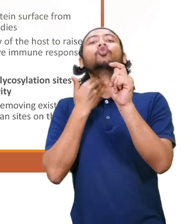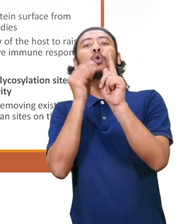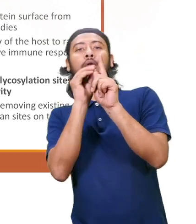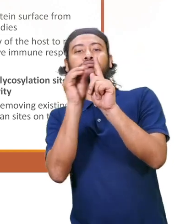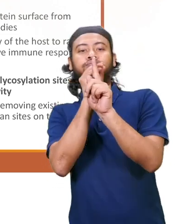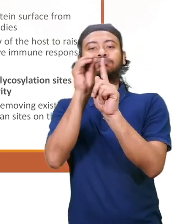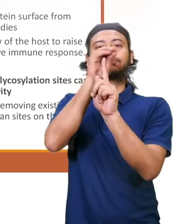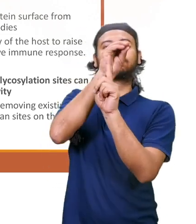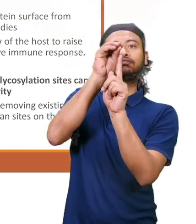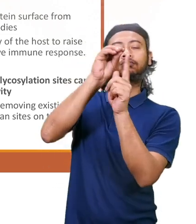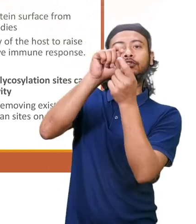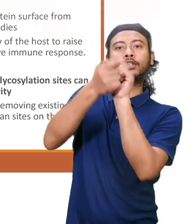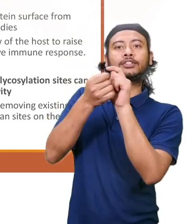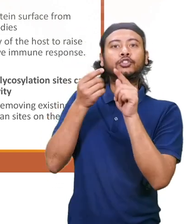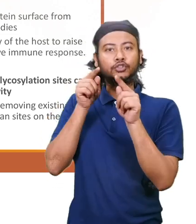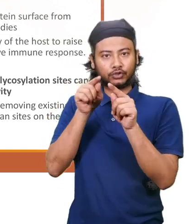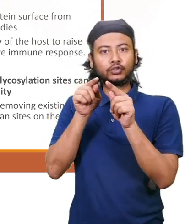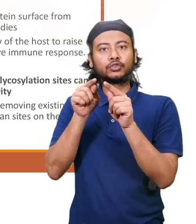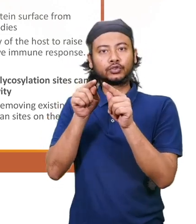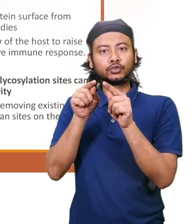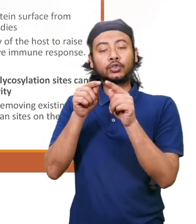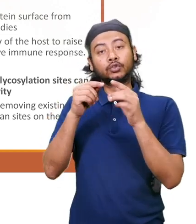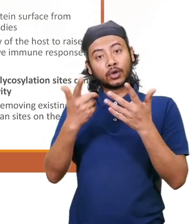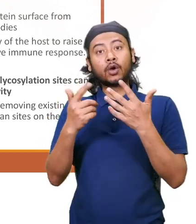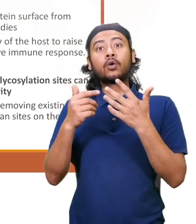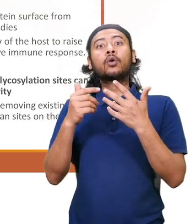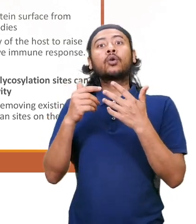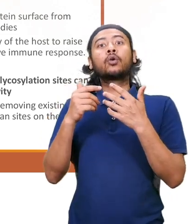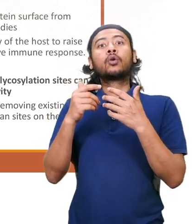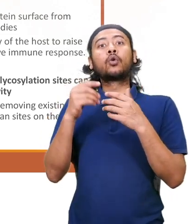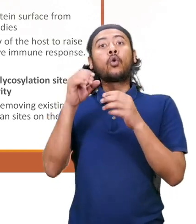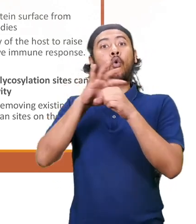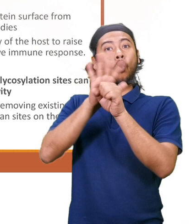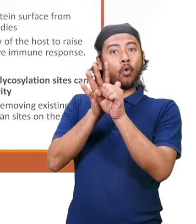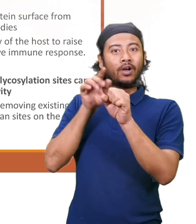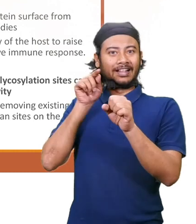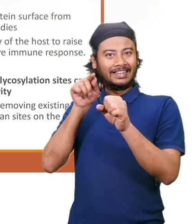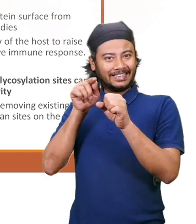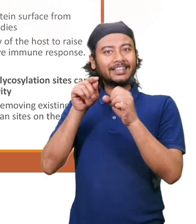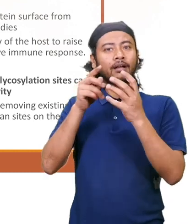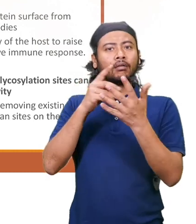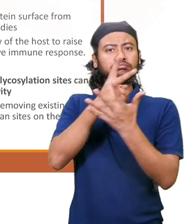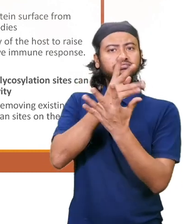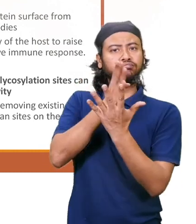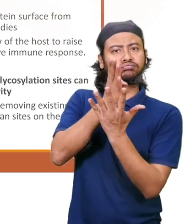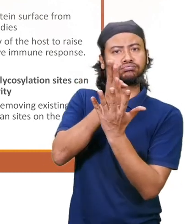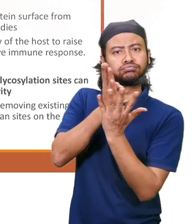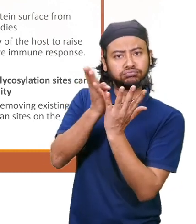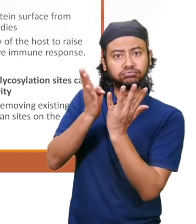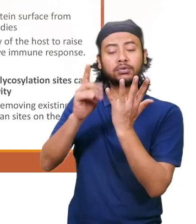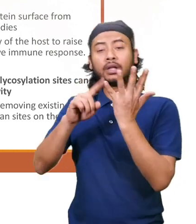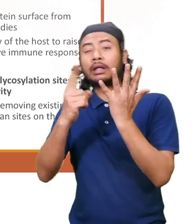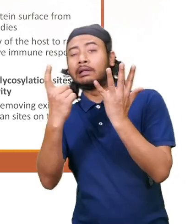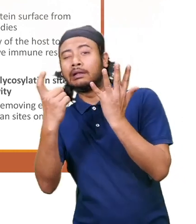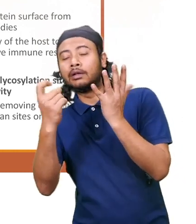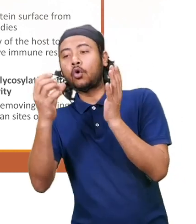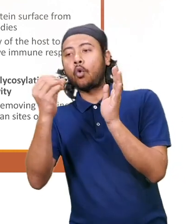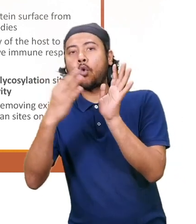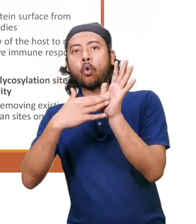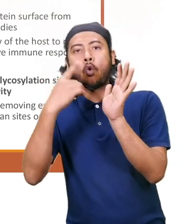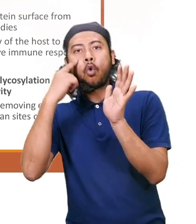in glycosylation sites. But interestingly, all the five earlier variants other than